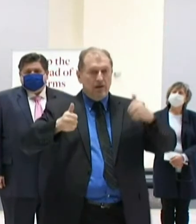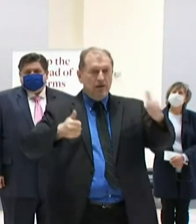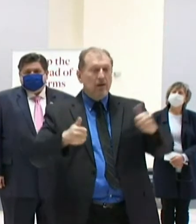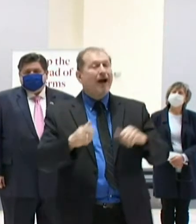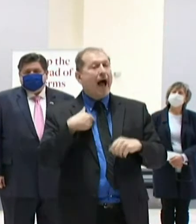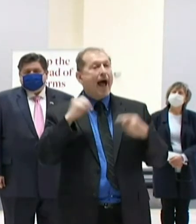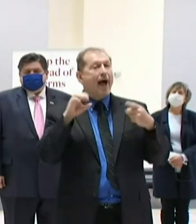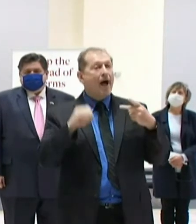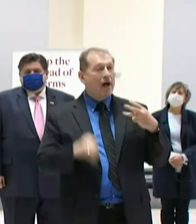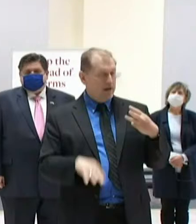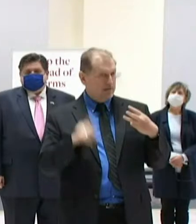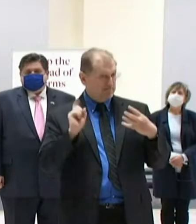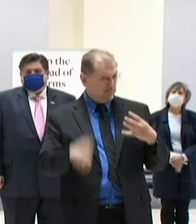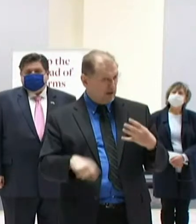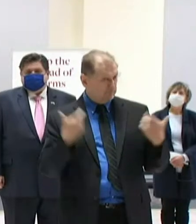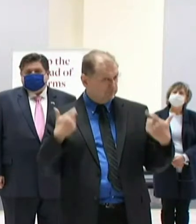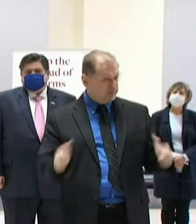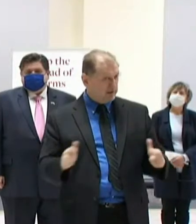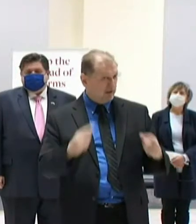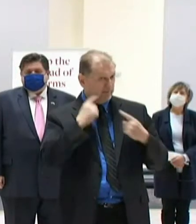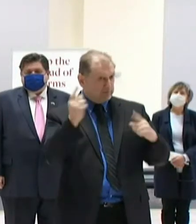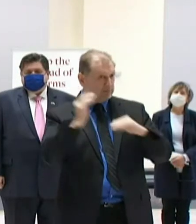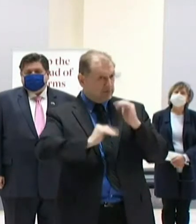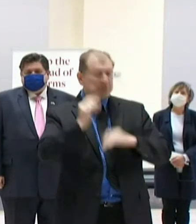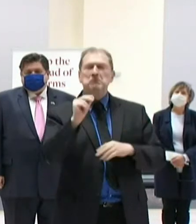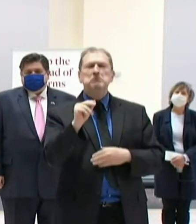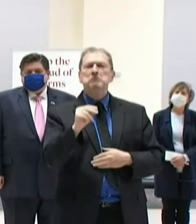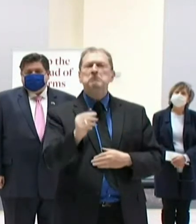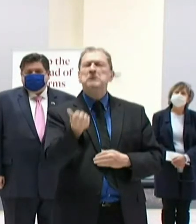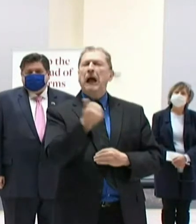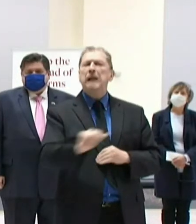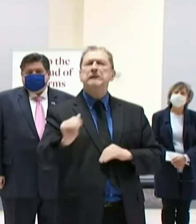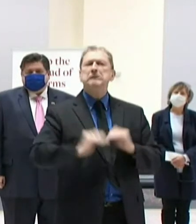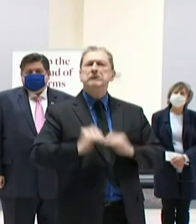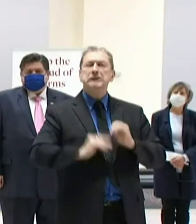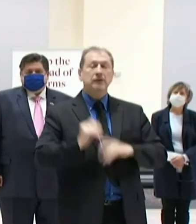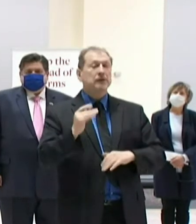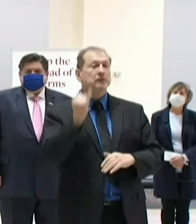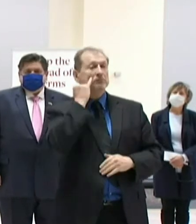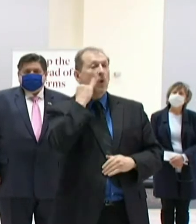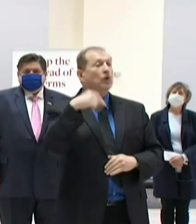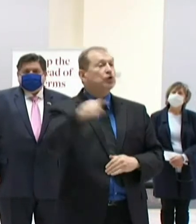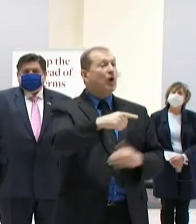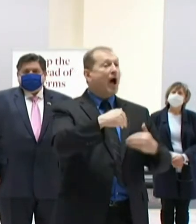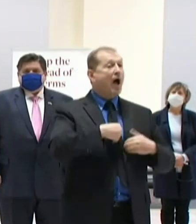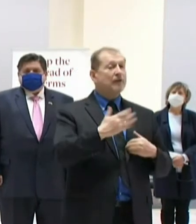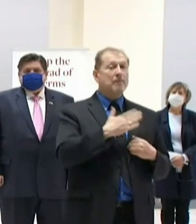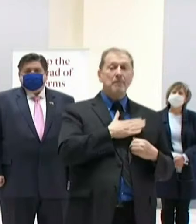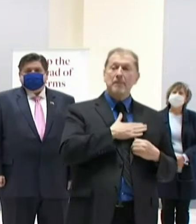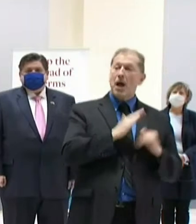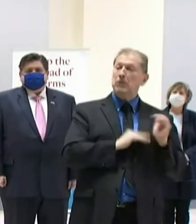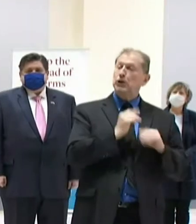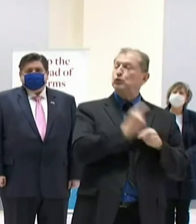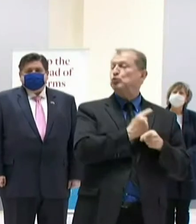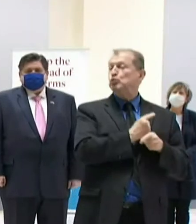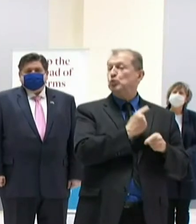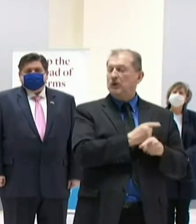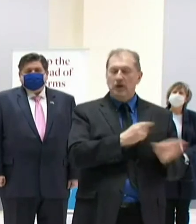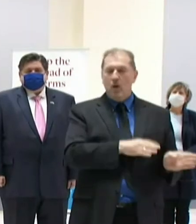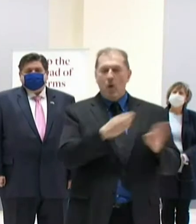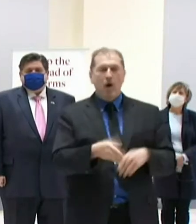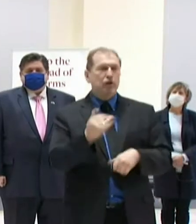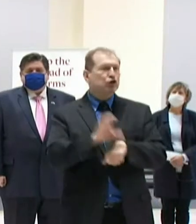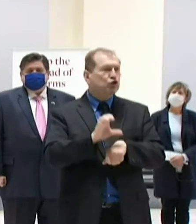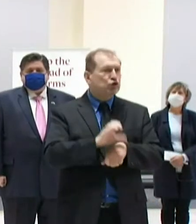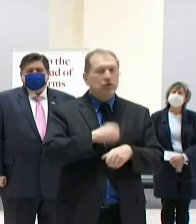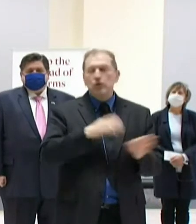I've listed. As the governor intimated, if you are a property owner, a community organization, a not-for-profit, church, or some